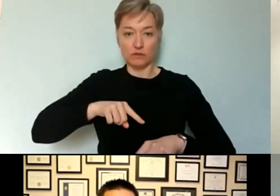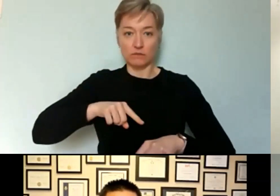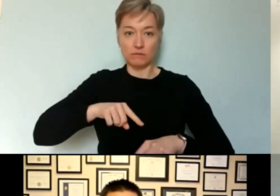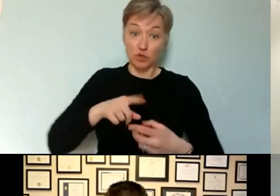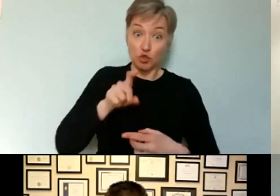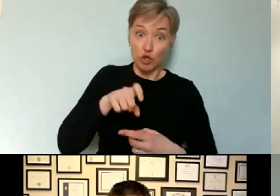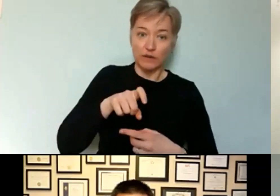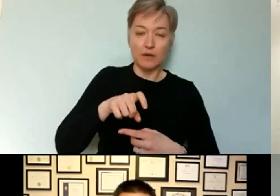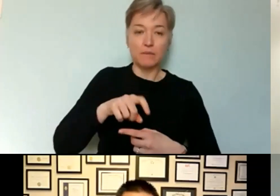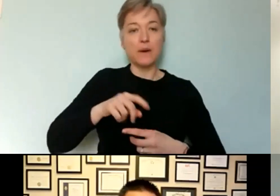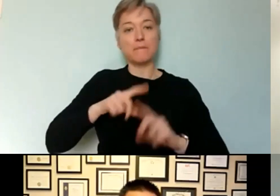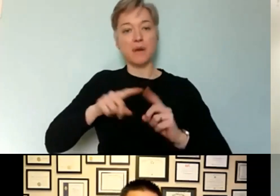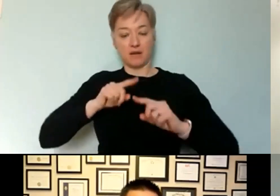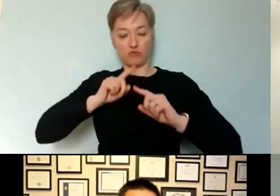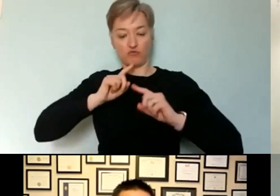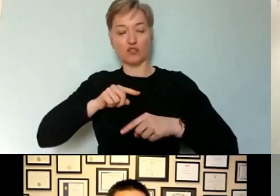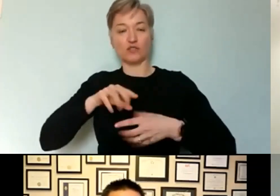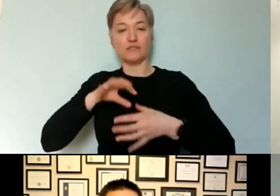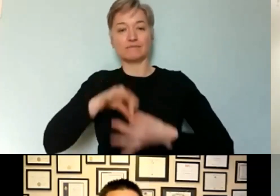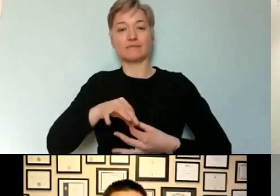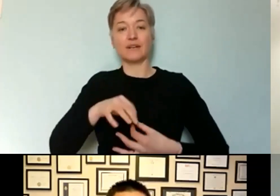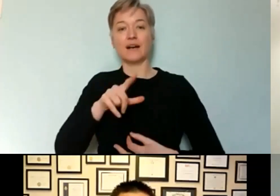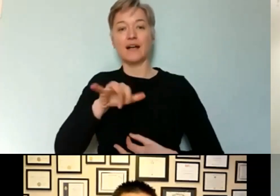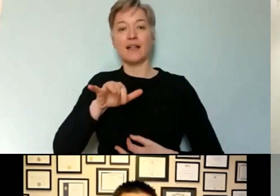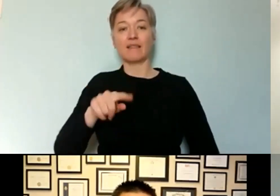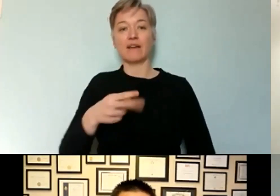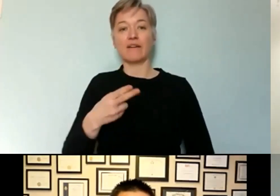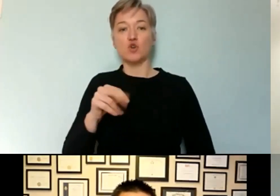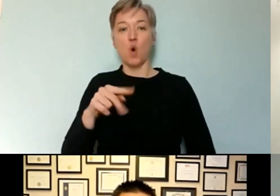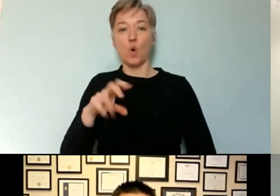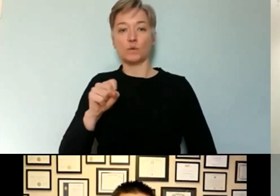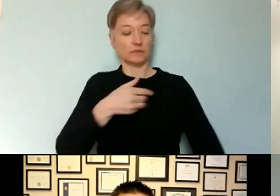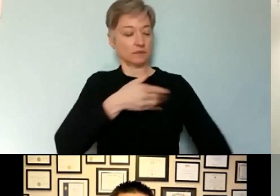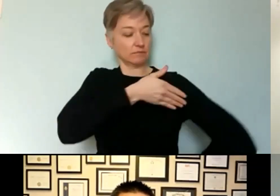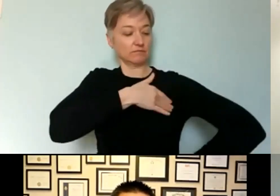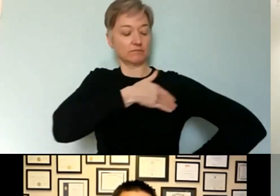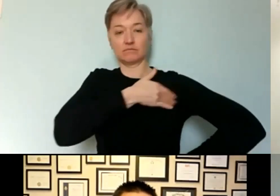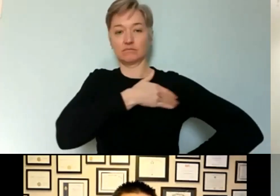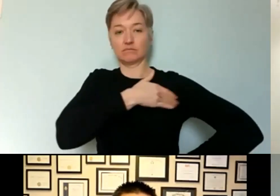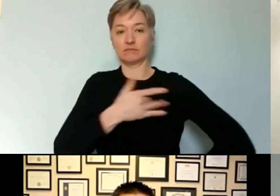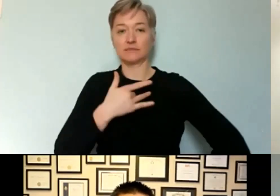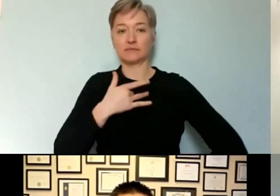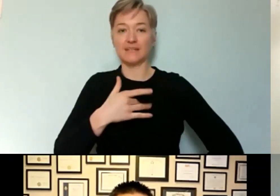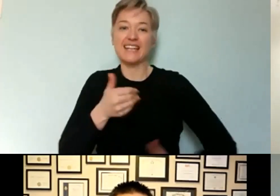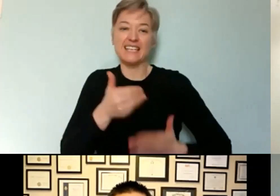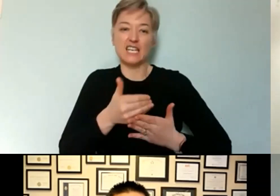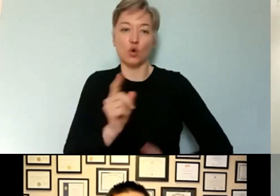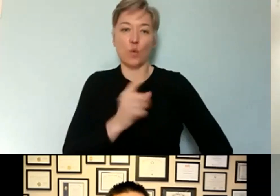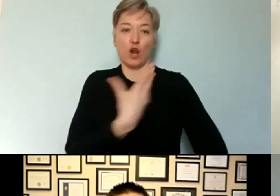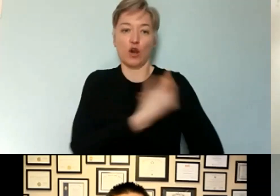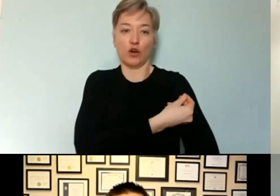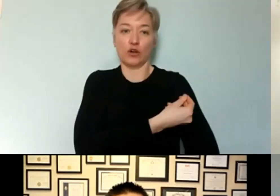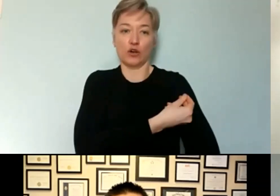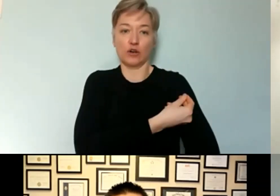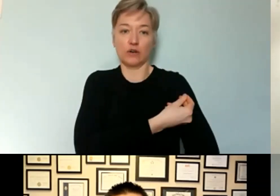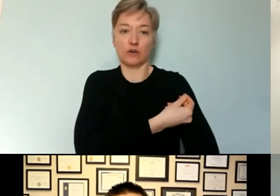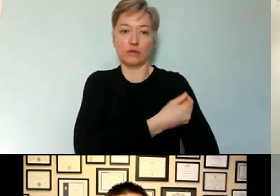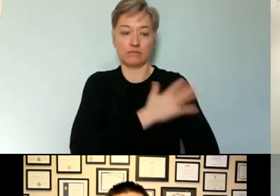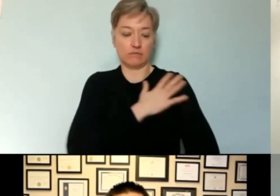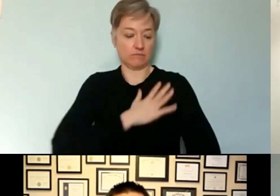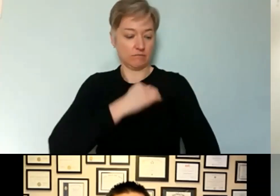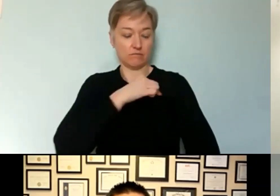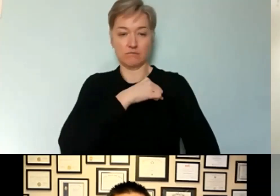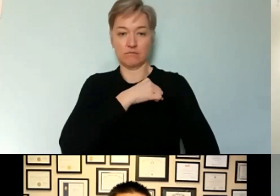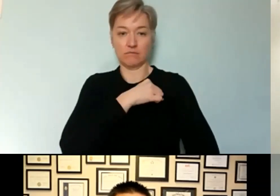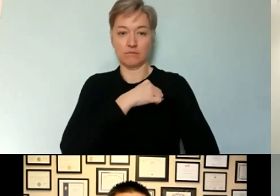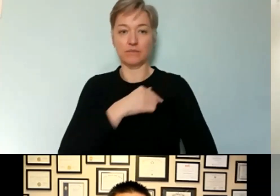the lymph node that's nearest the injection site. So that's typically going to be in your armpit on the same side. And so what can